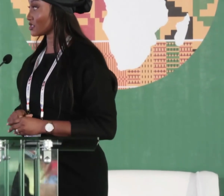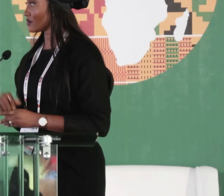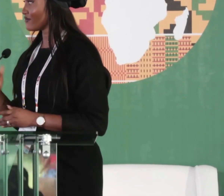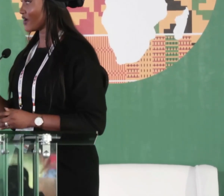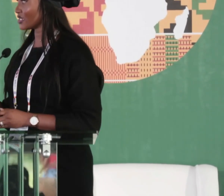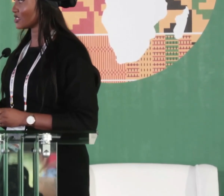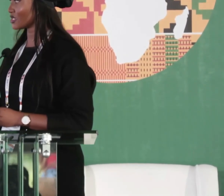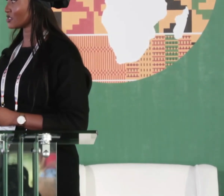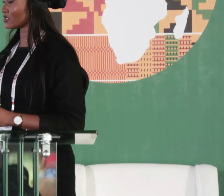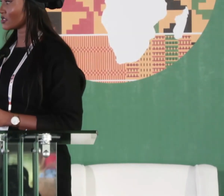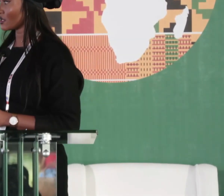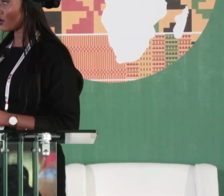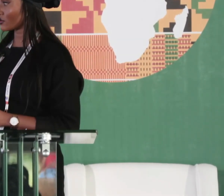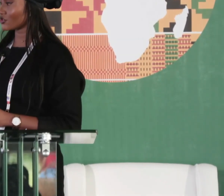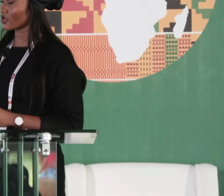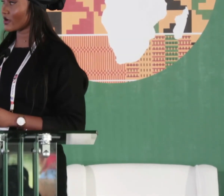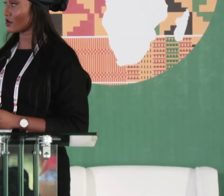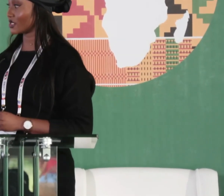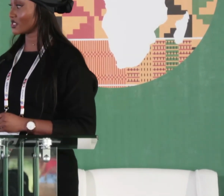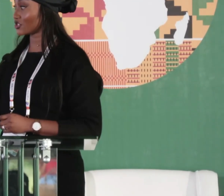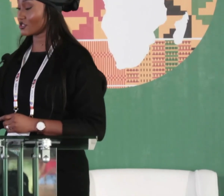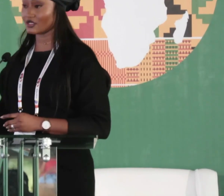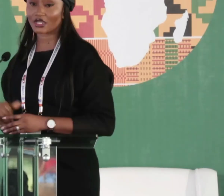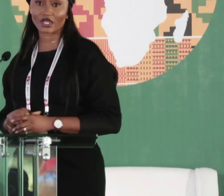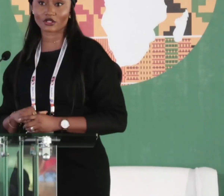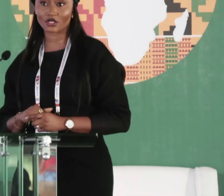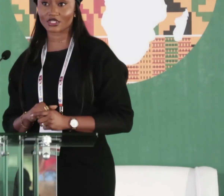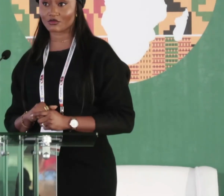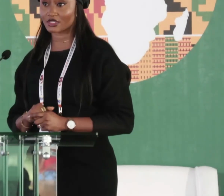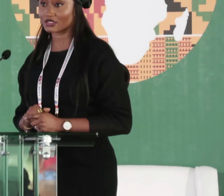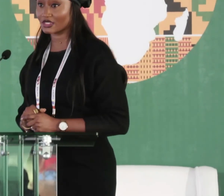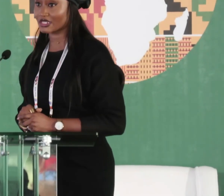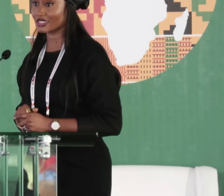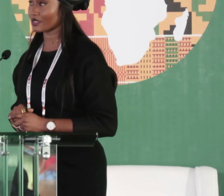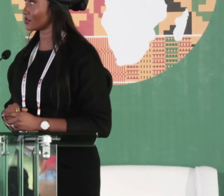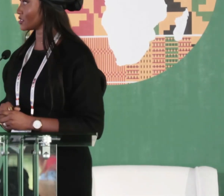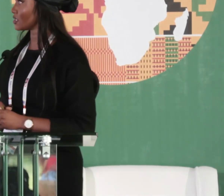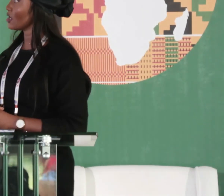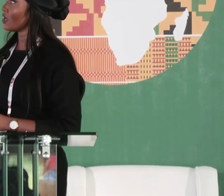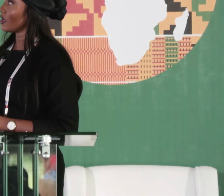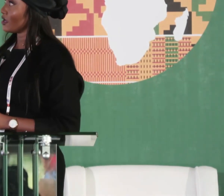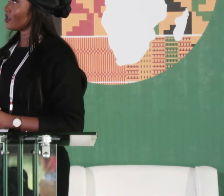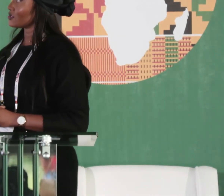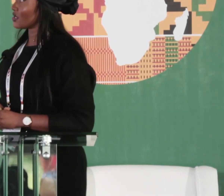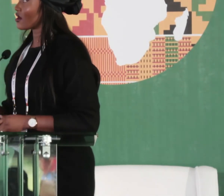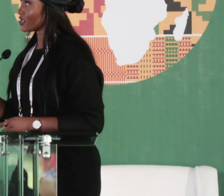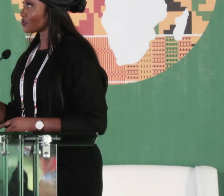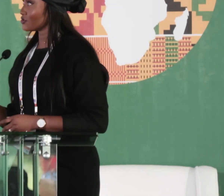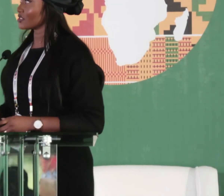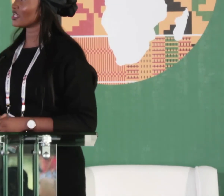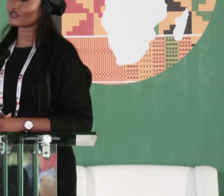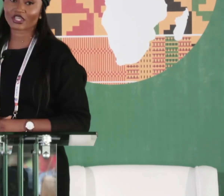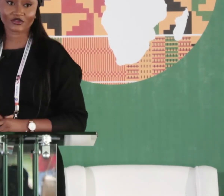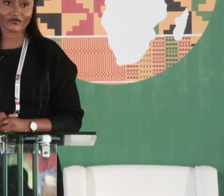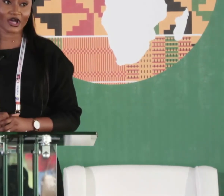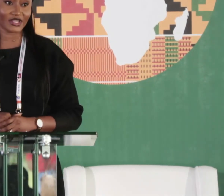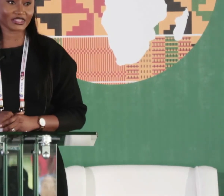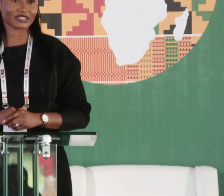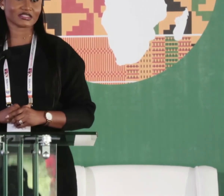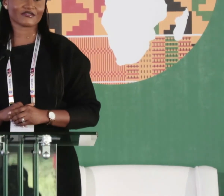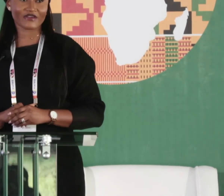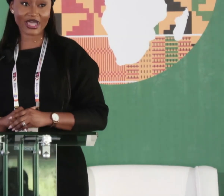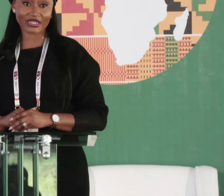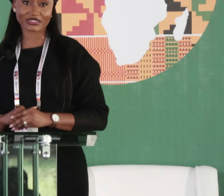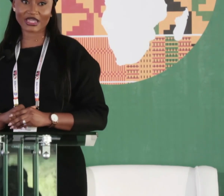methods, findings, conclusion, recommendation, and acknowledgement. Next slide, please. So according to UNICEF, sexual violence